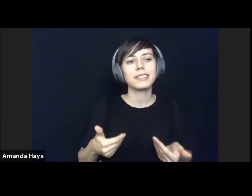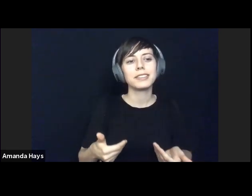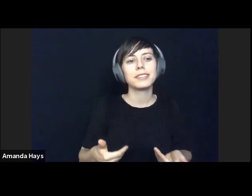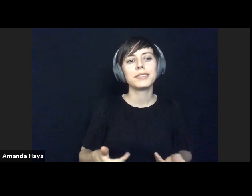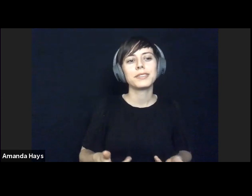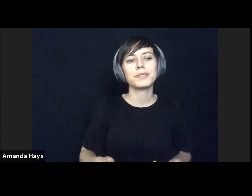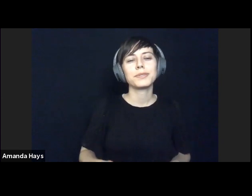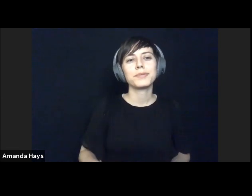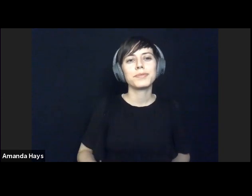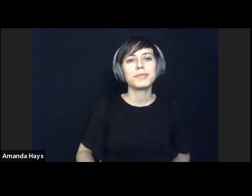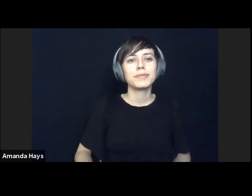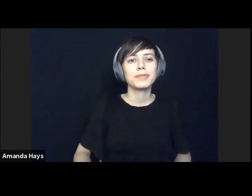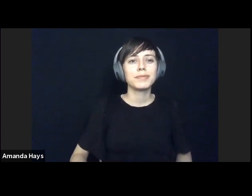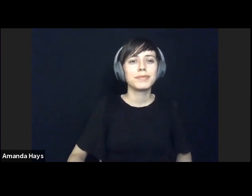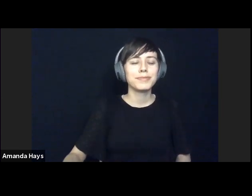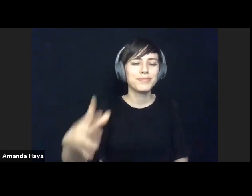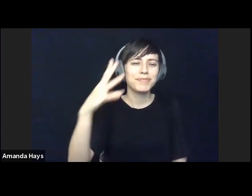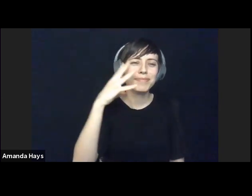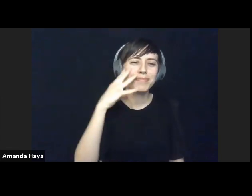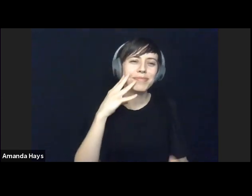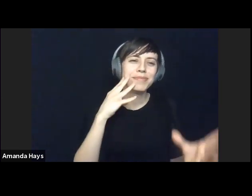getting older. You're